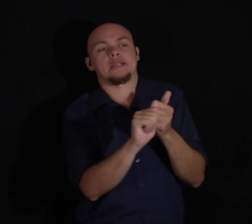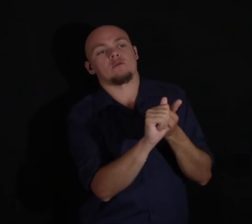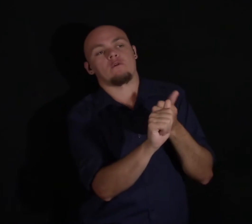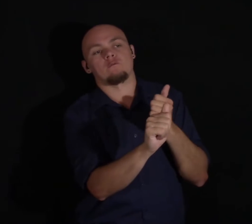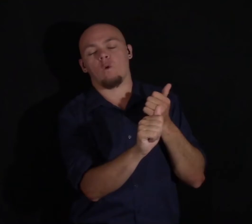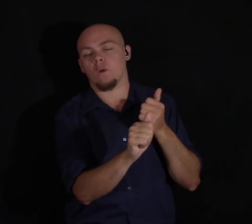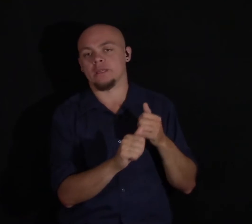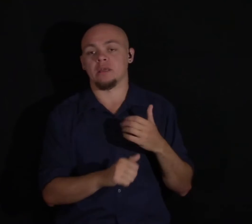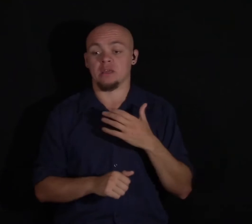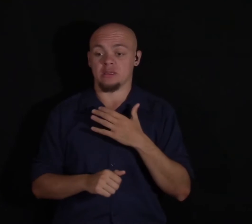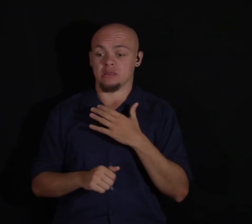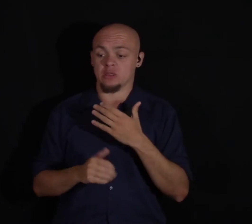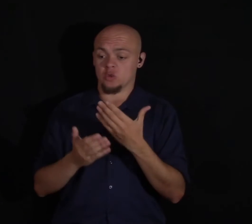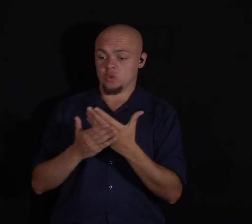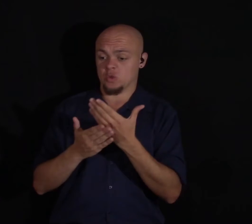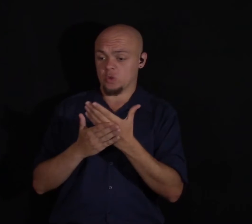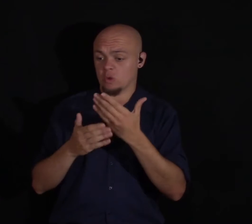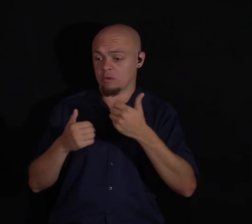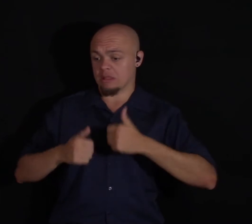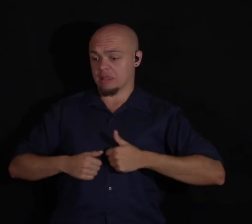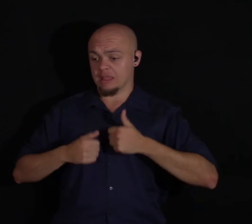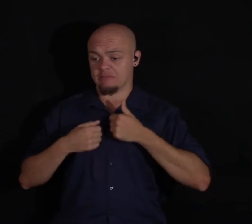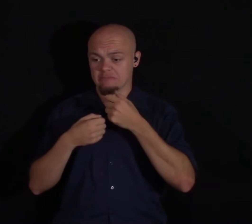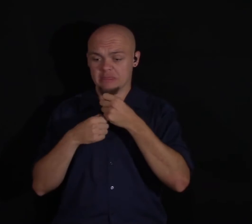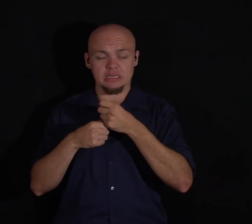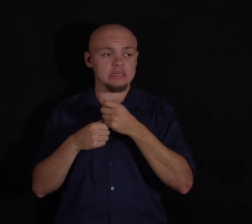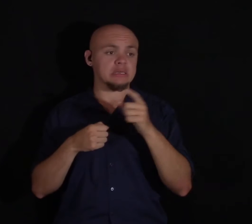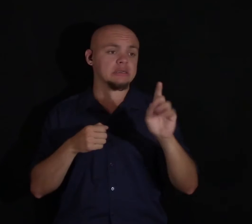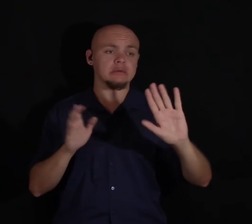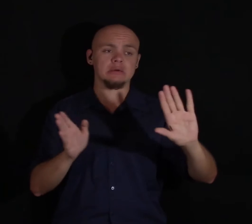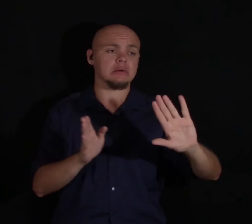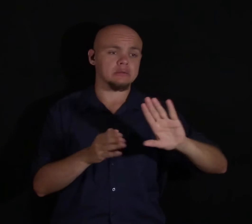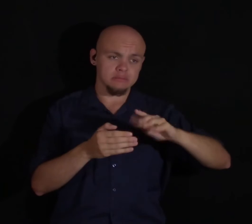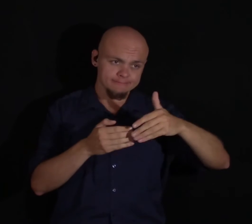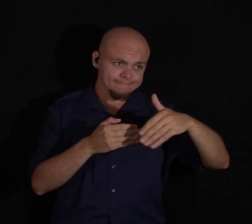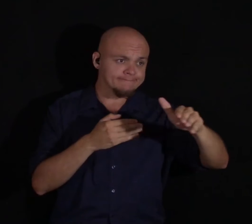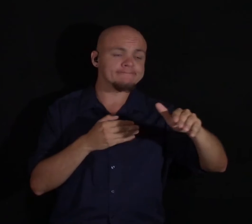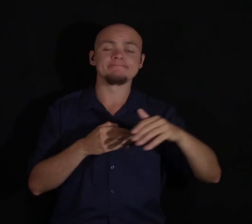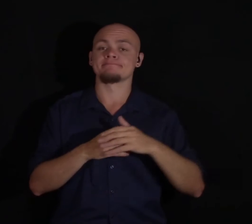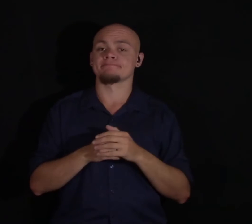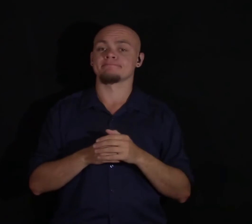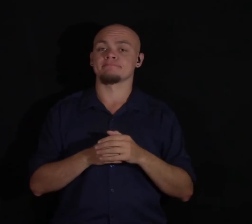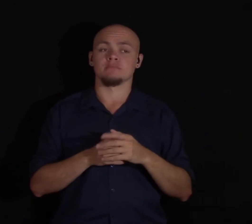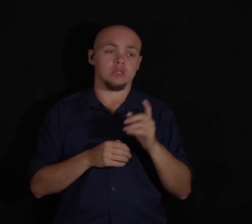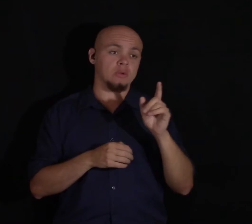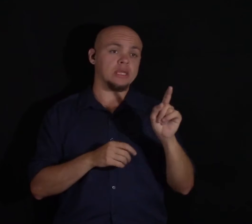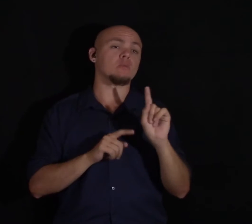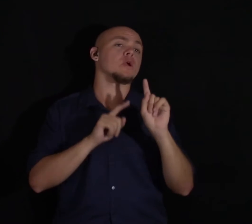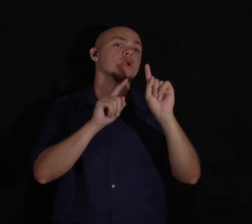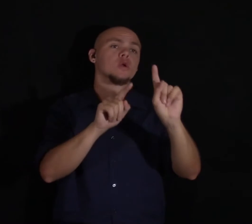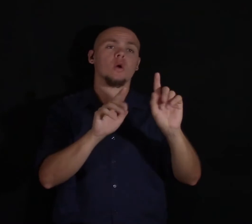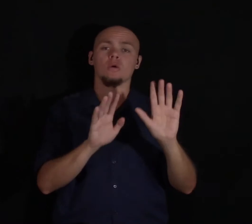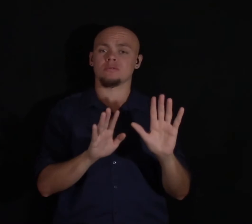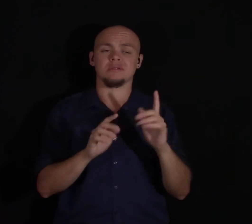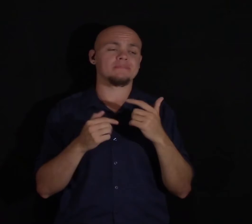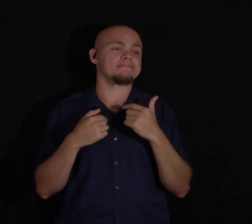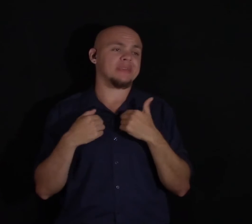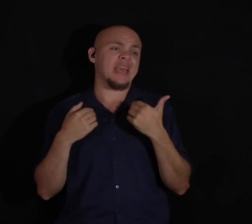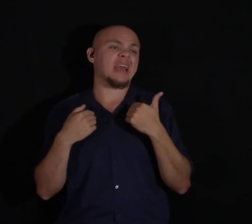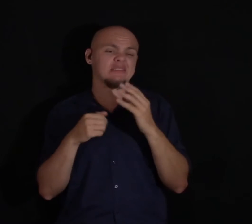any care or bitter recollection. I often refused to accompany him, alleging another engagement, that I might